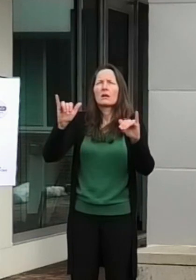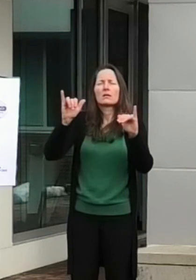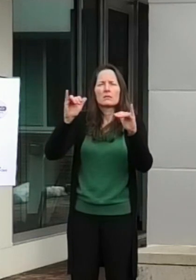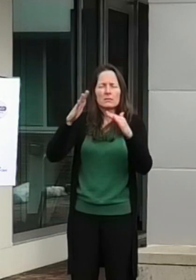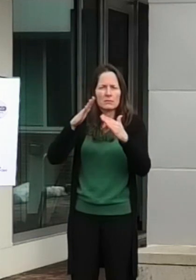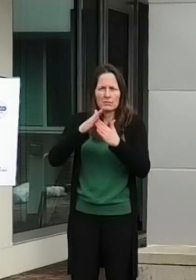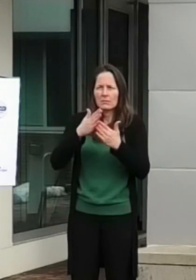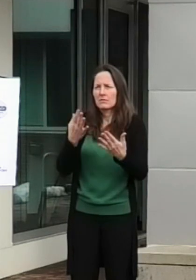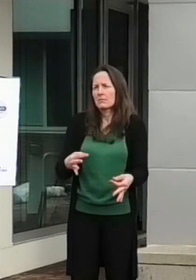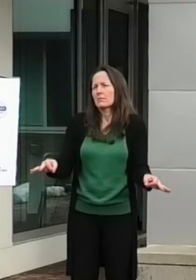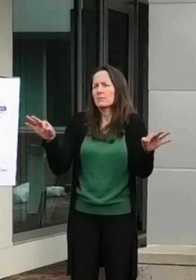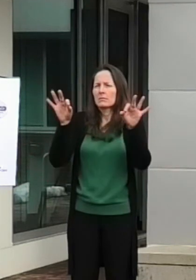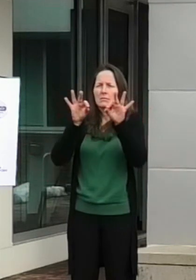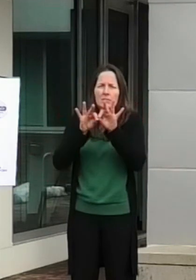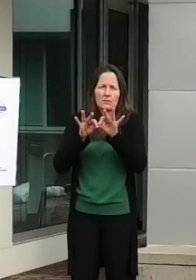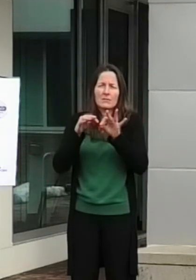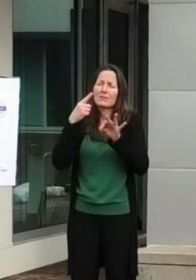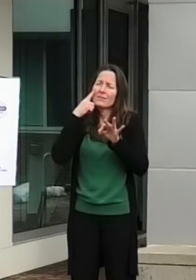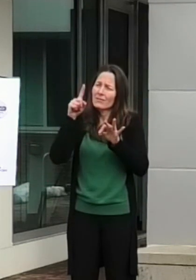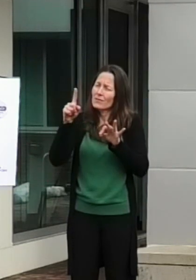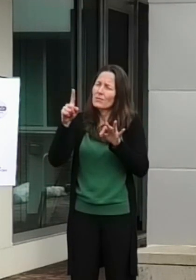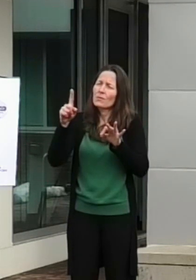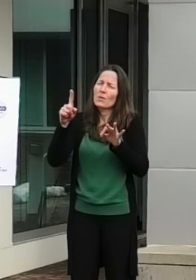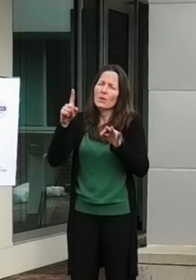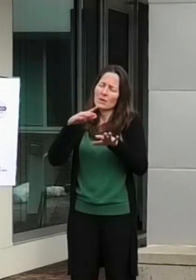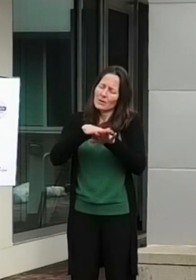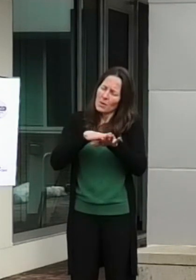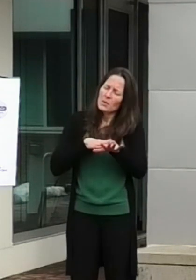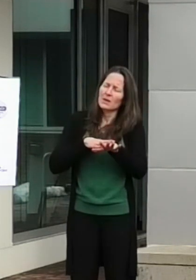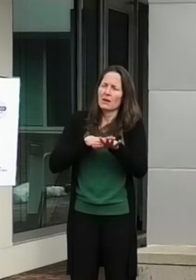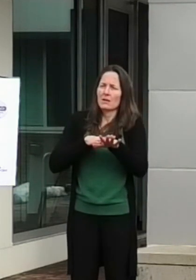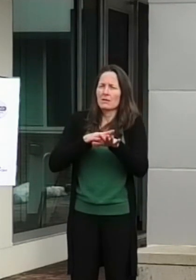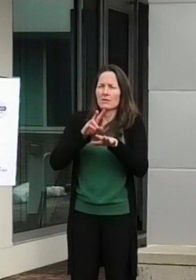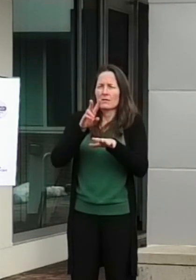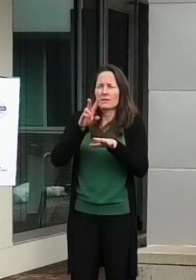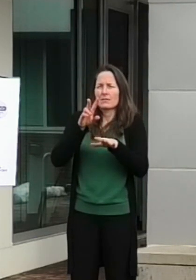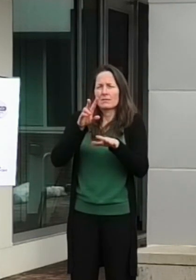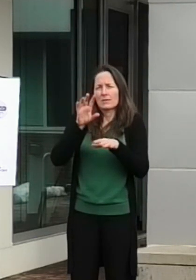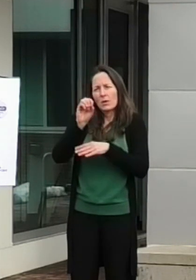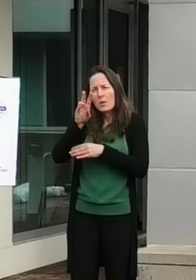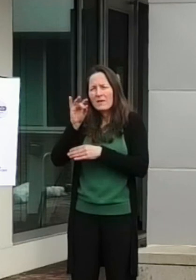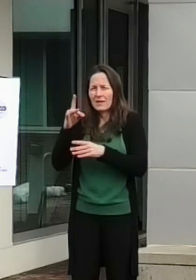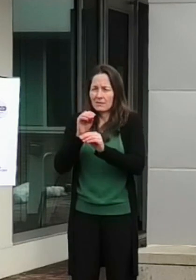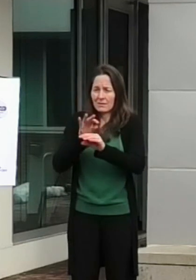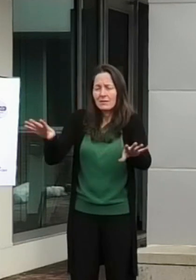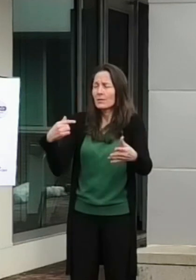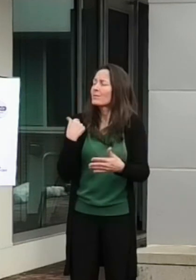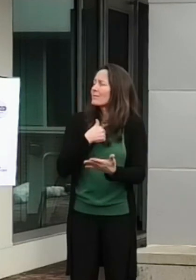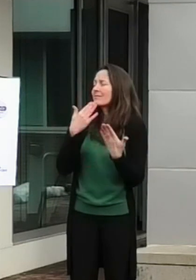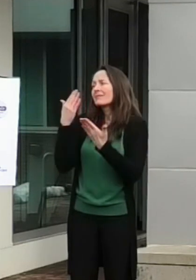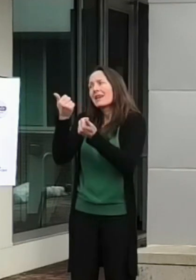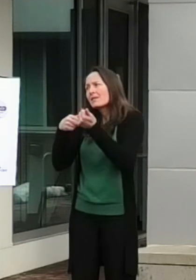prevent further spread of the virus. We thank everyone who's made masks and